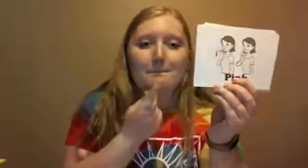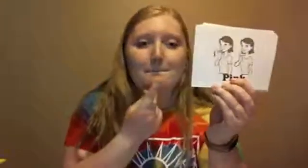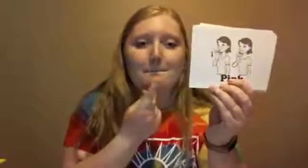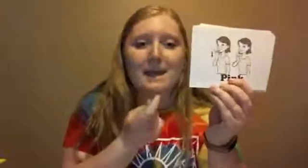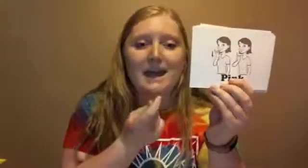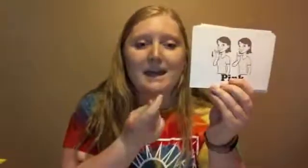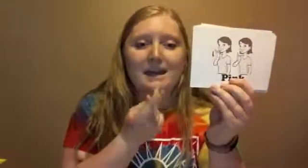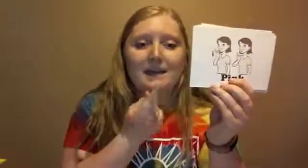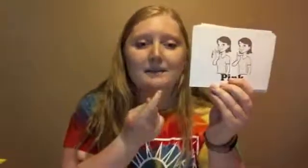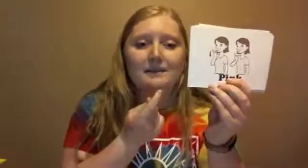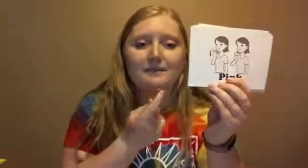pink,